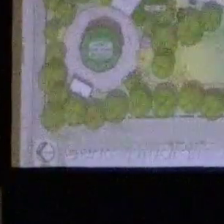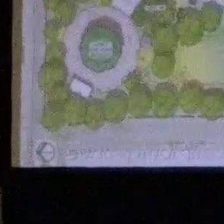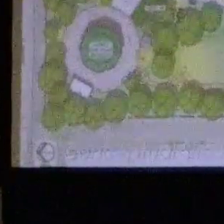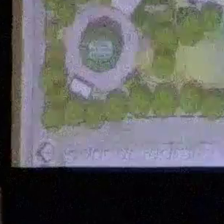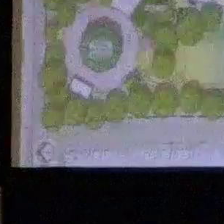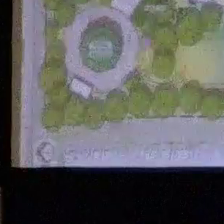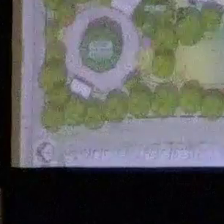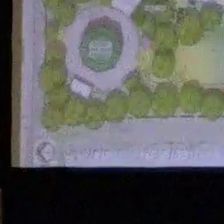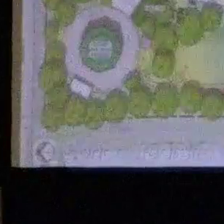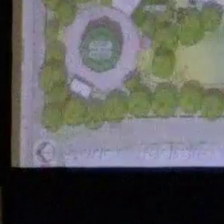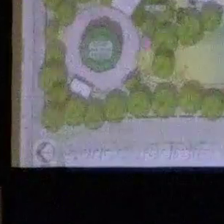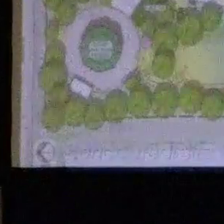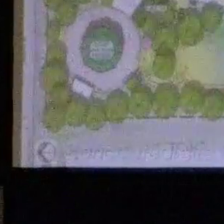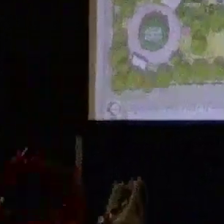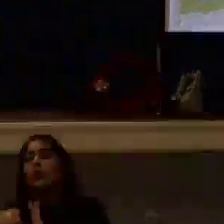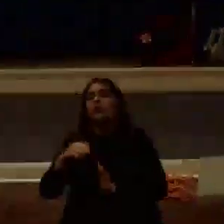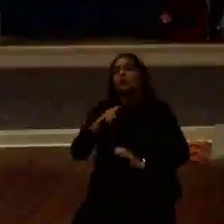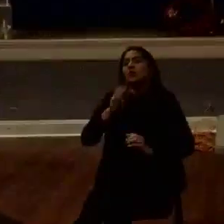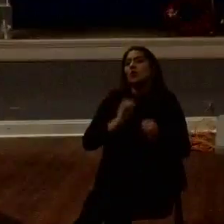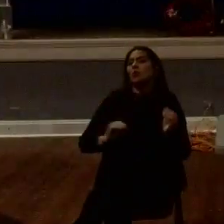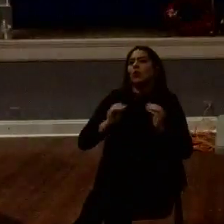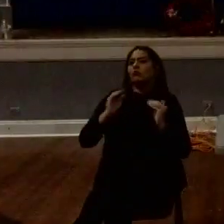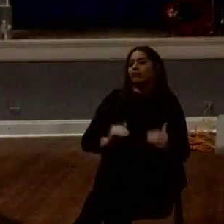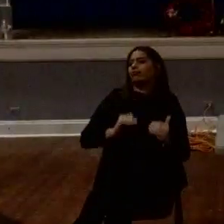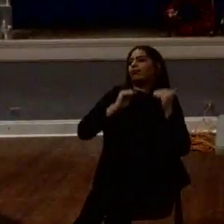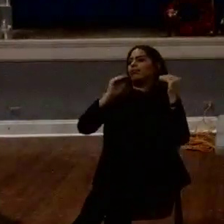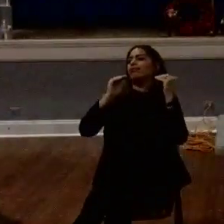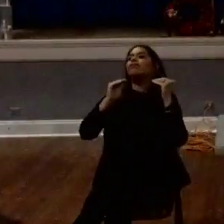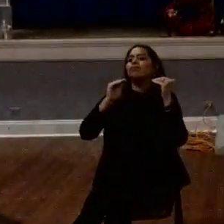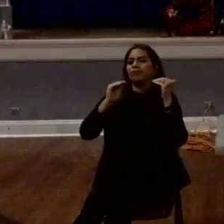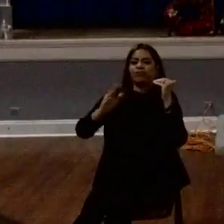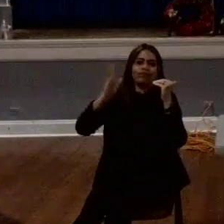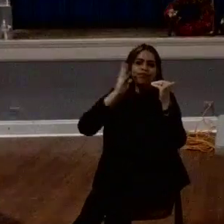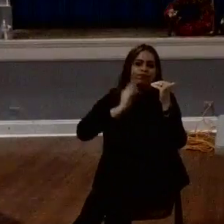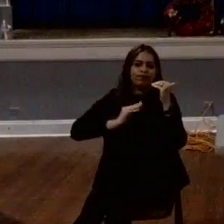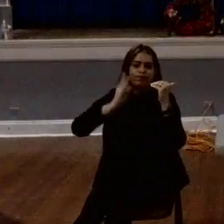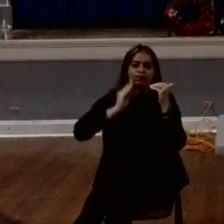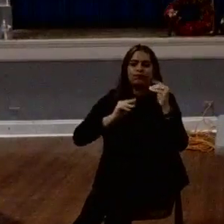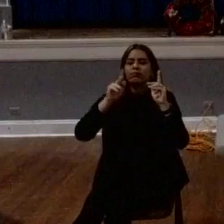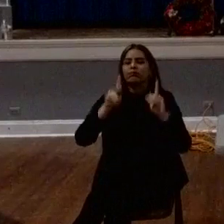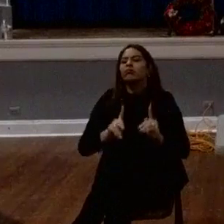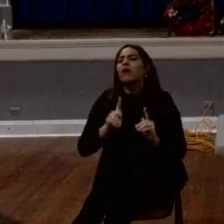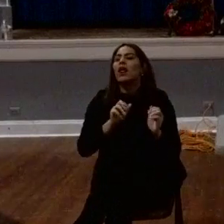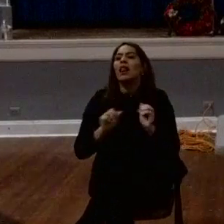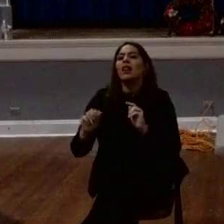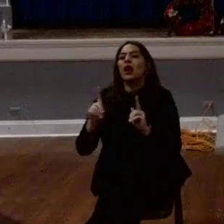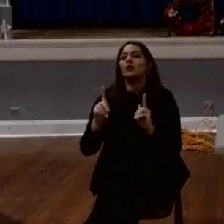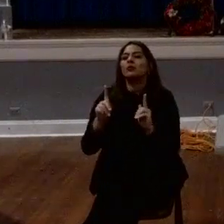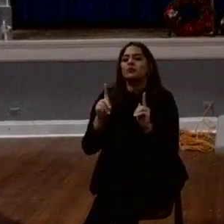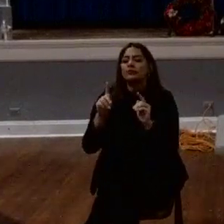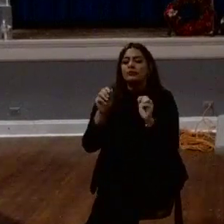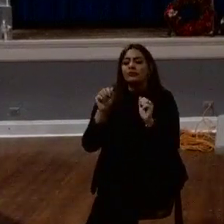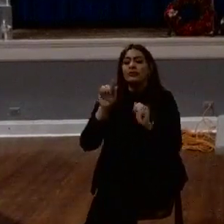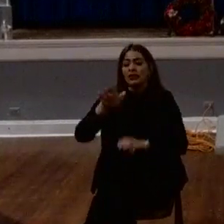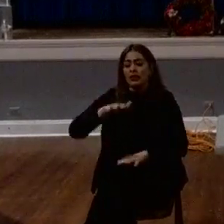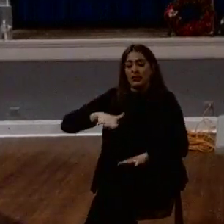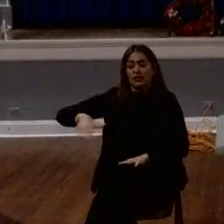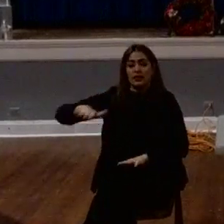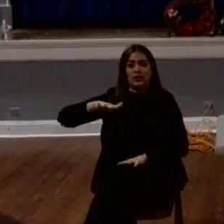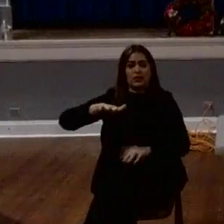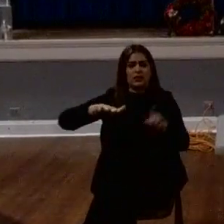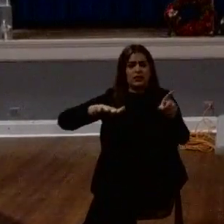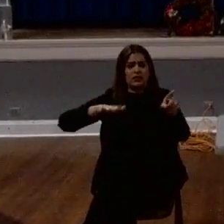You guys We'll are show not you some happy. renderings, you'll see. So it gave us the opportunity to increase the footprint of the skate park.